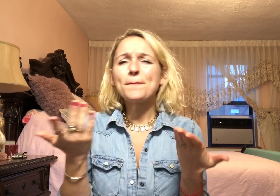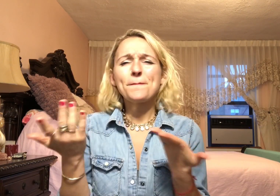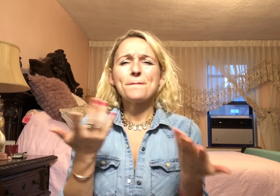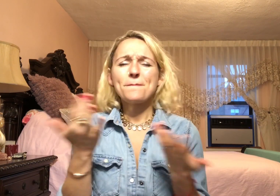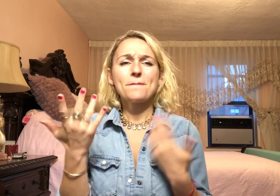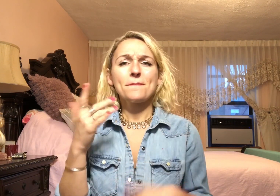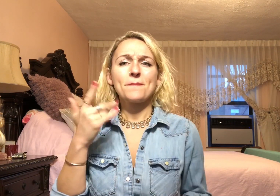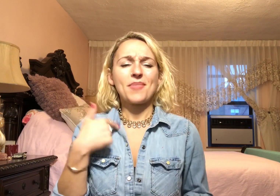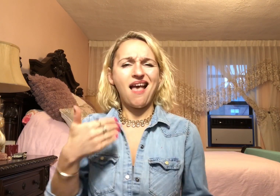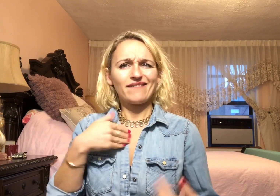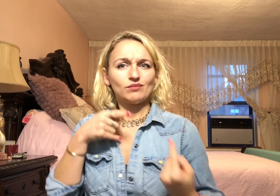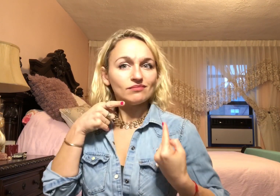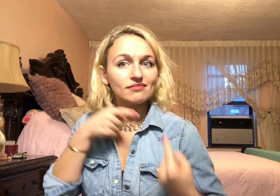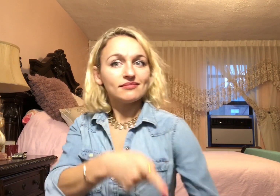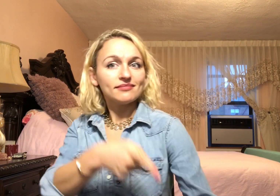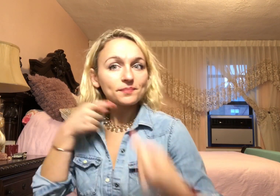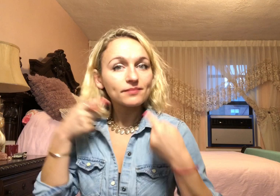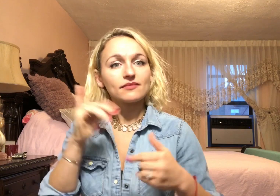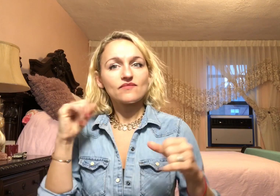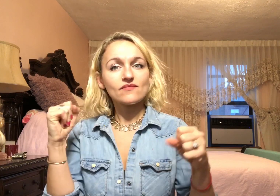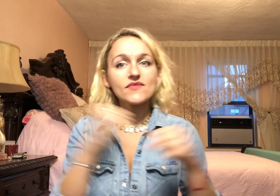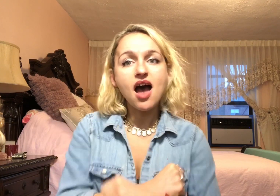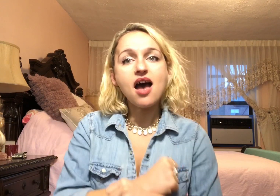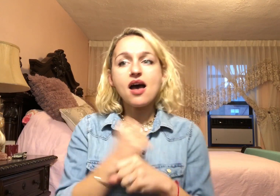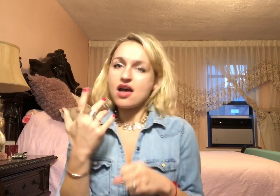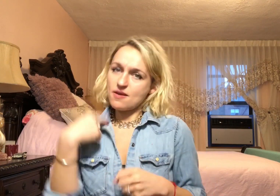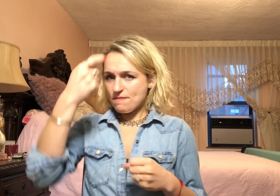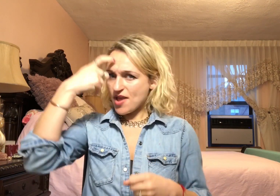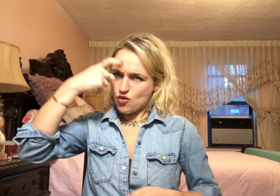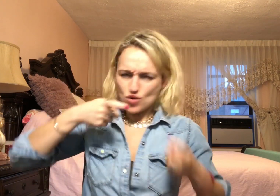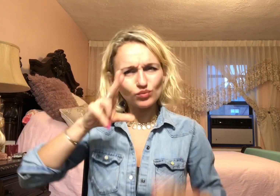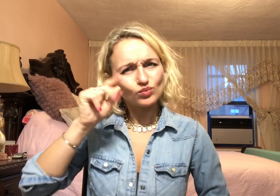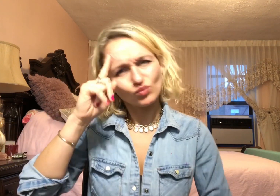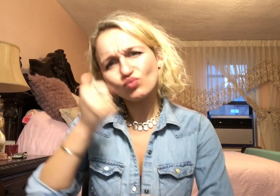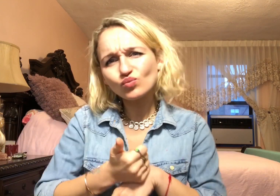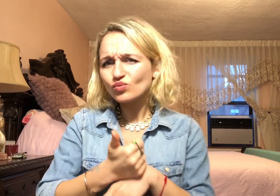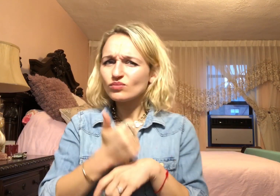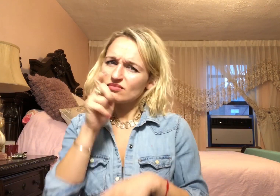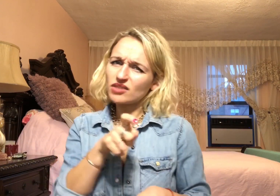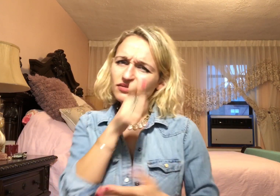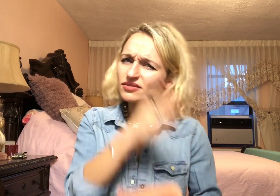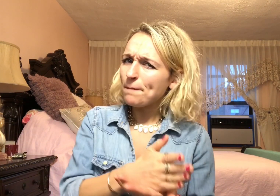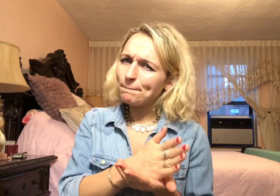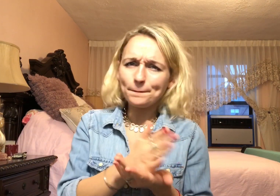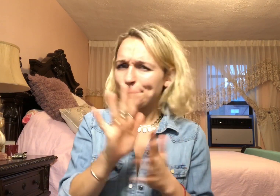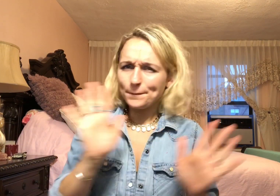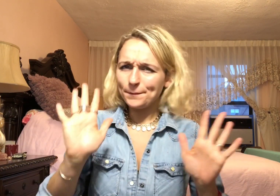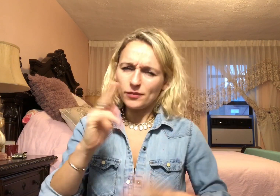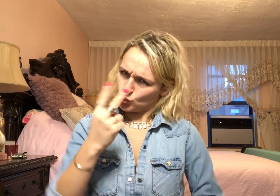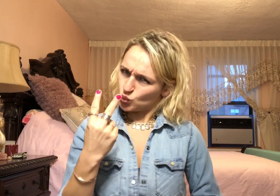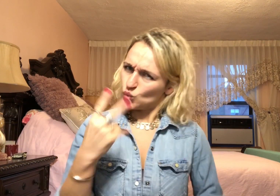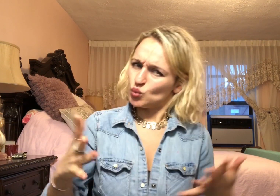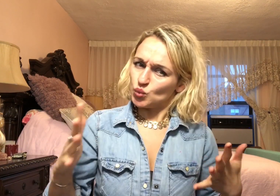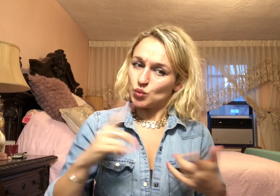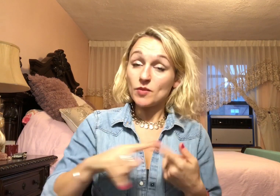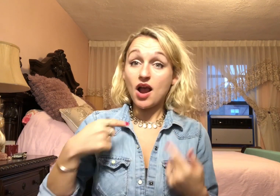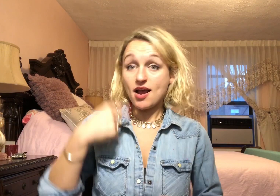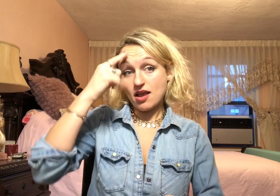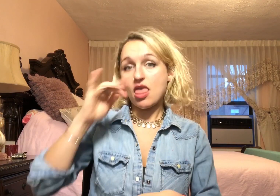stop. During this analysis, I realized I'd been struggling and fighting an addictive mindset and behaviors. I'd been lying to